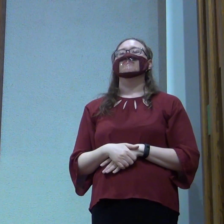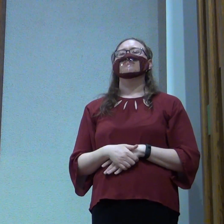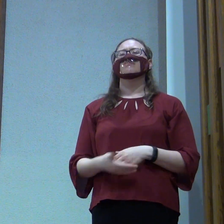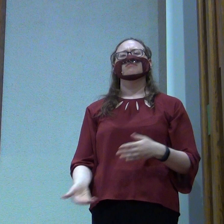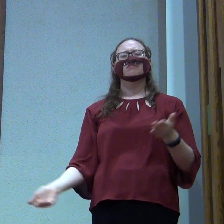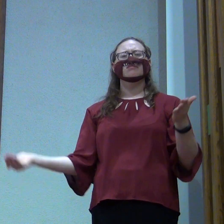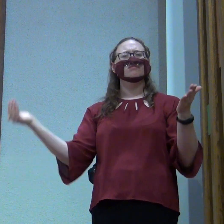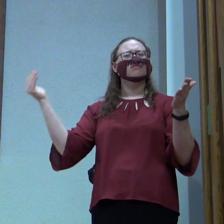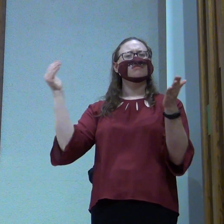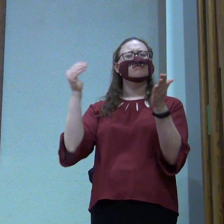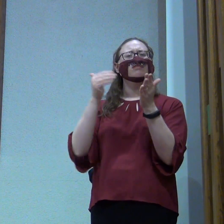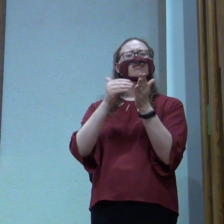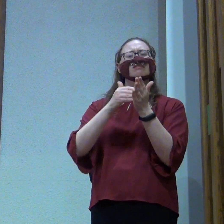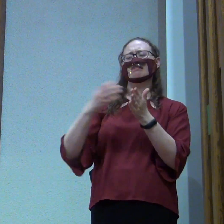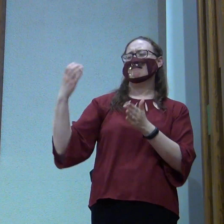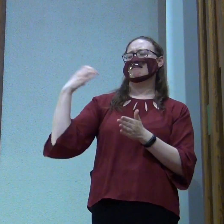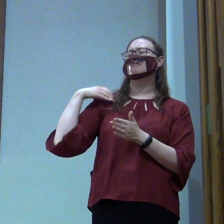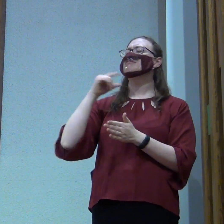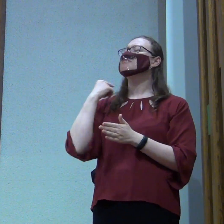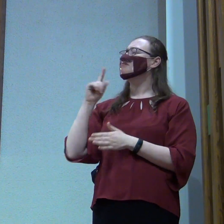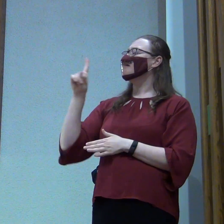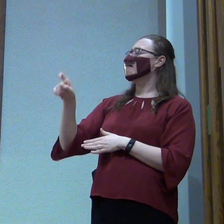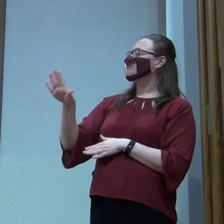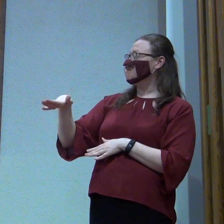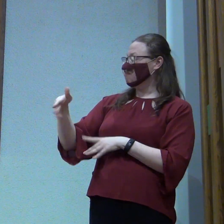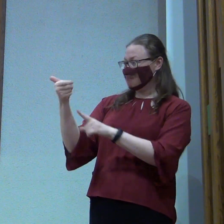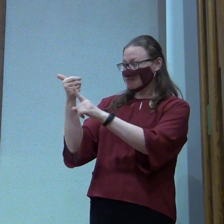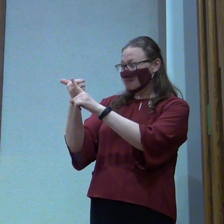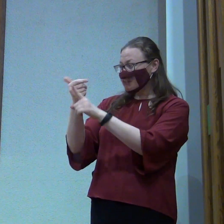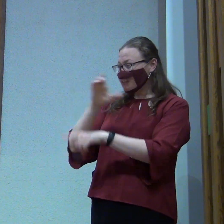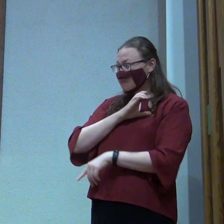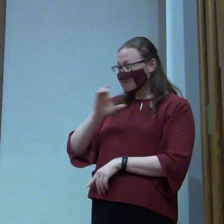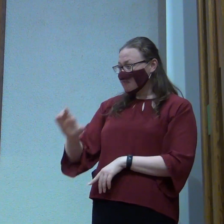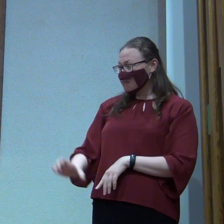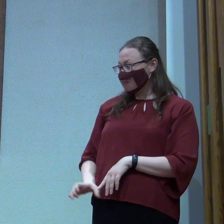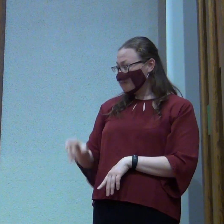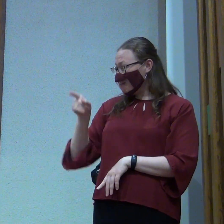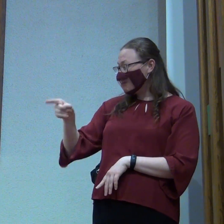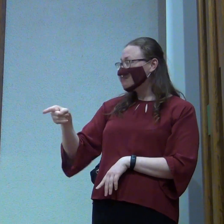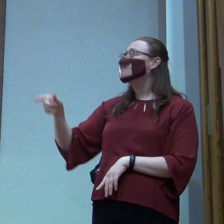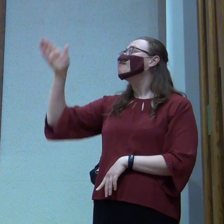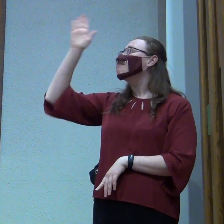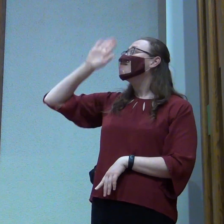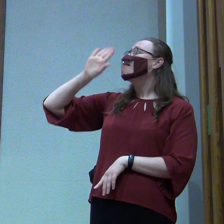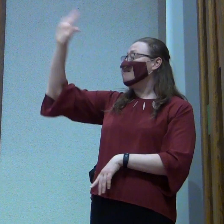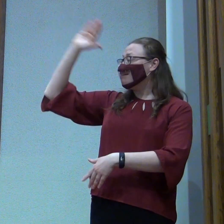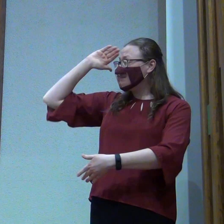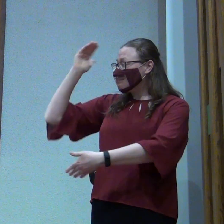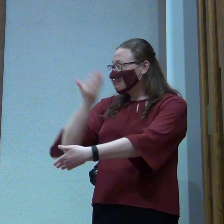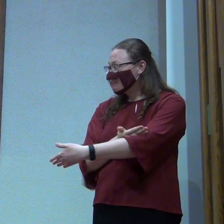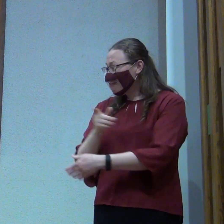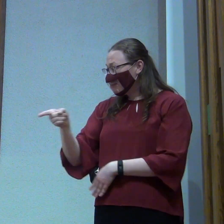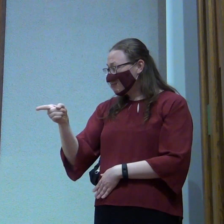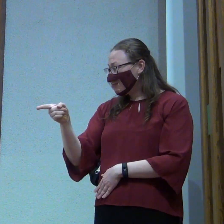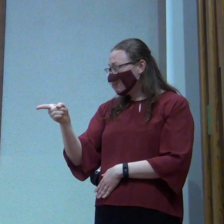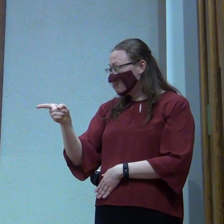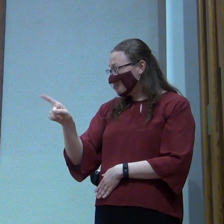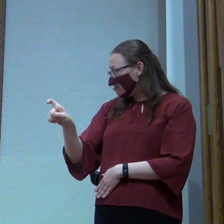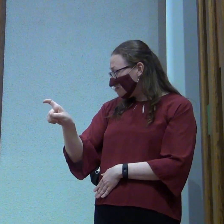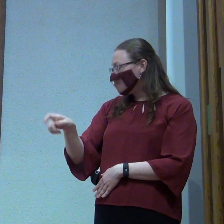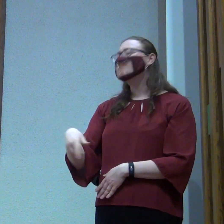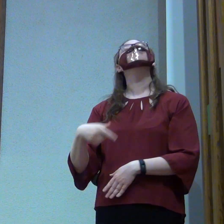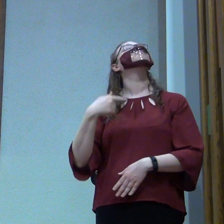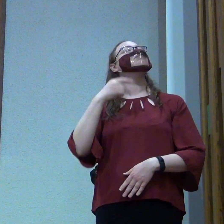Again, the high priest asked him, "Are you the Christ, the Son of the Blessed One?" "I